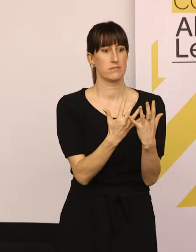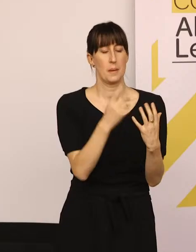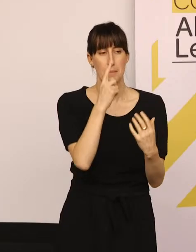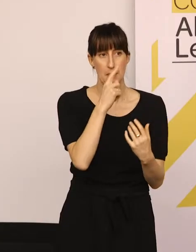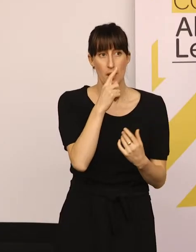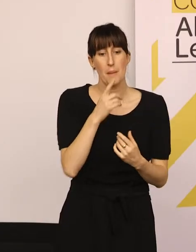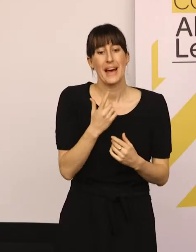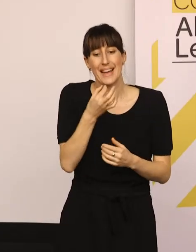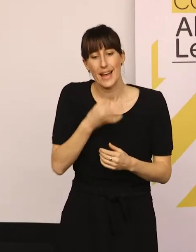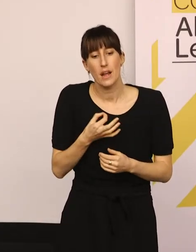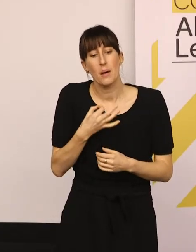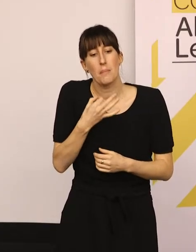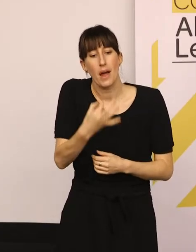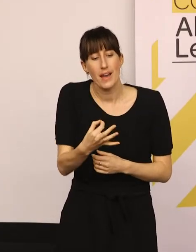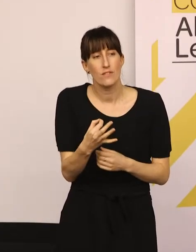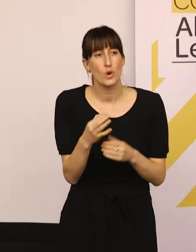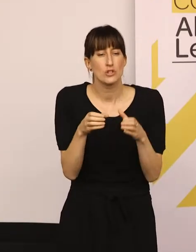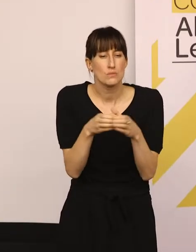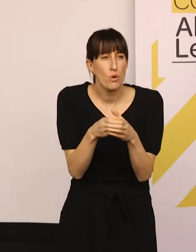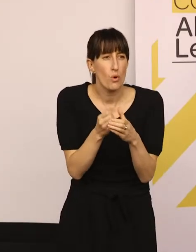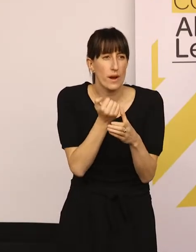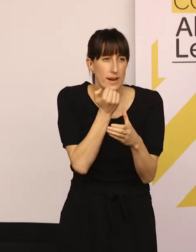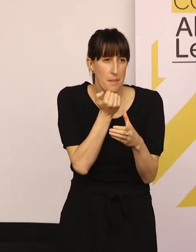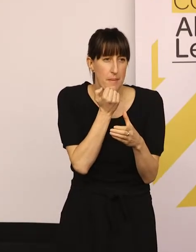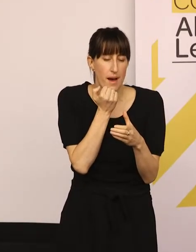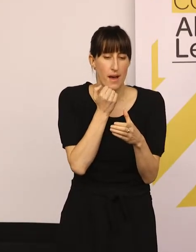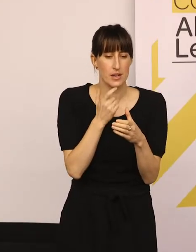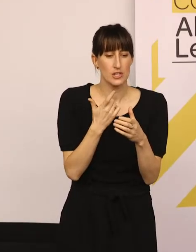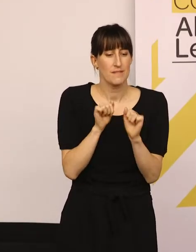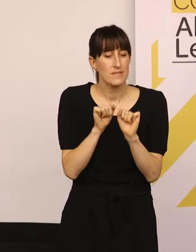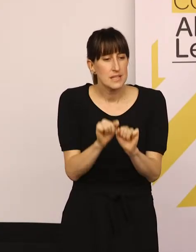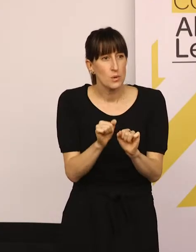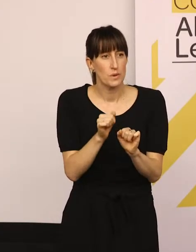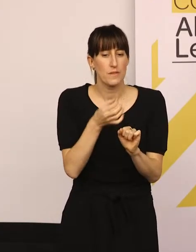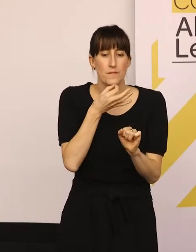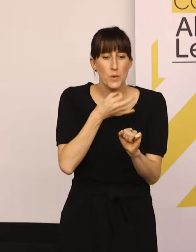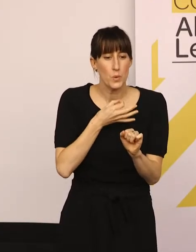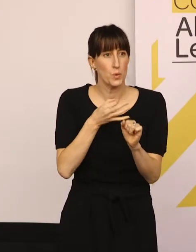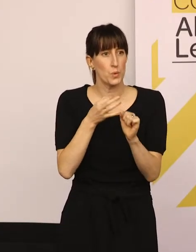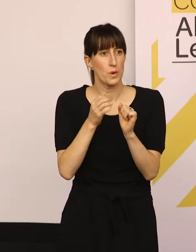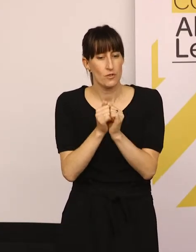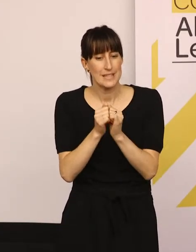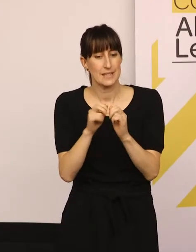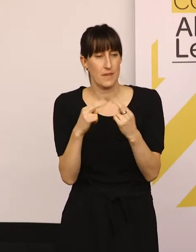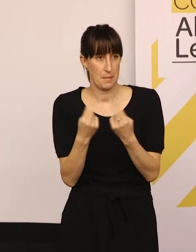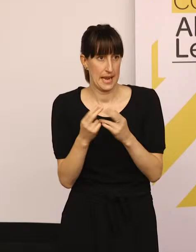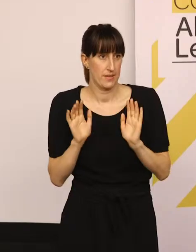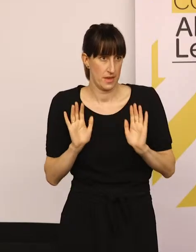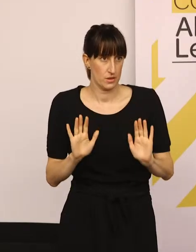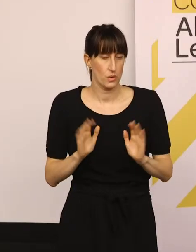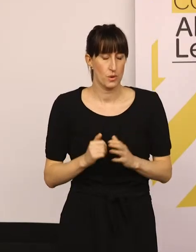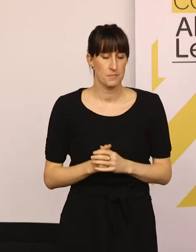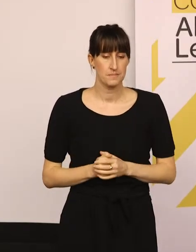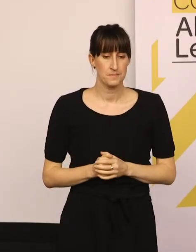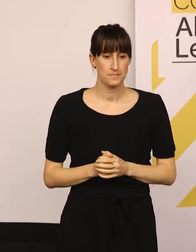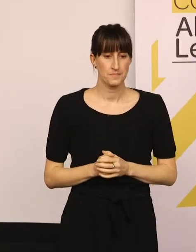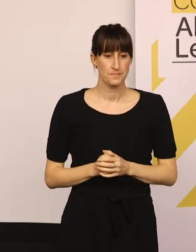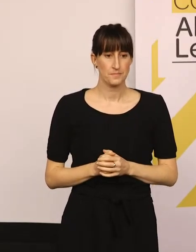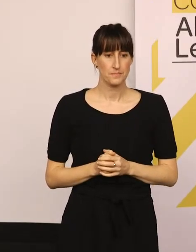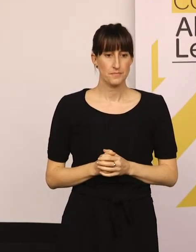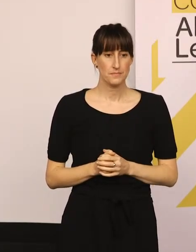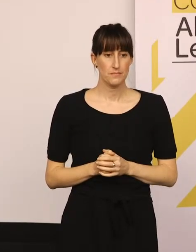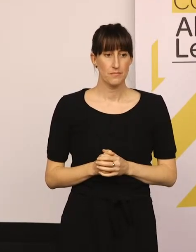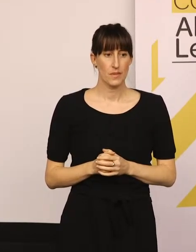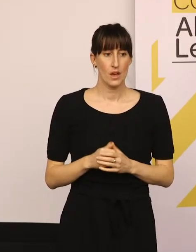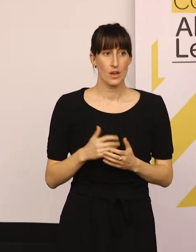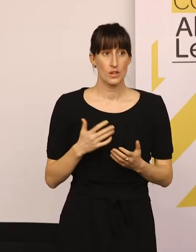a necessary trade-off as we relax our domestic restrictions. We need to keep the balance of that